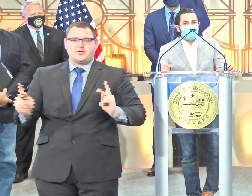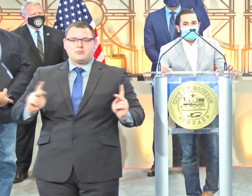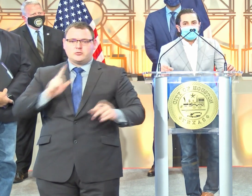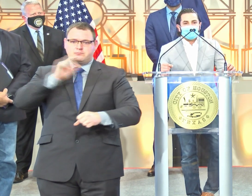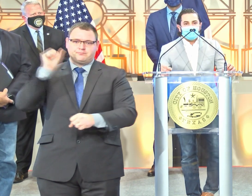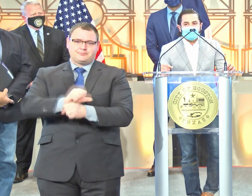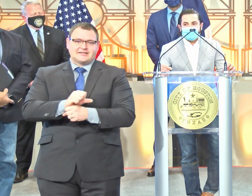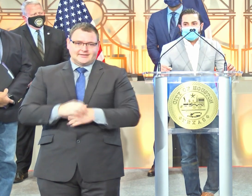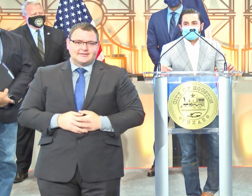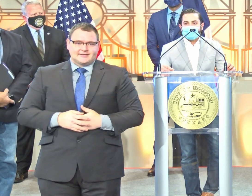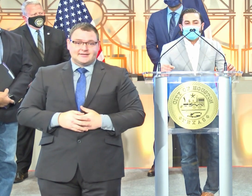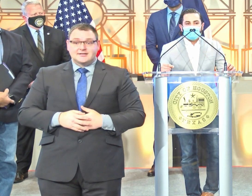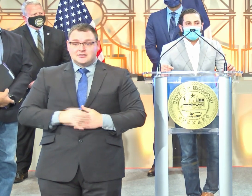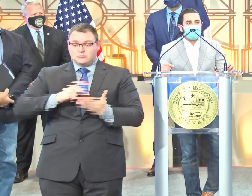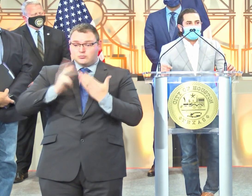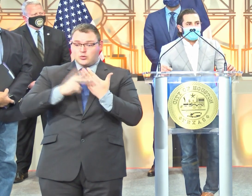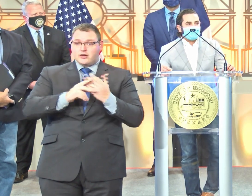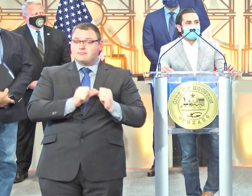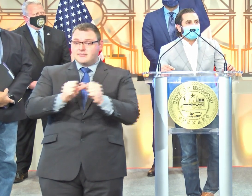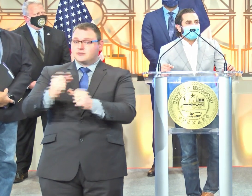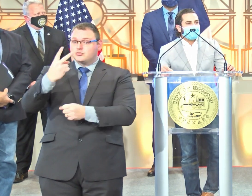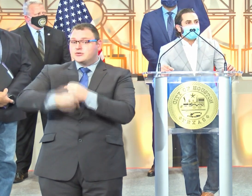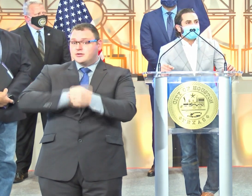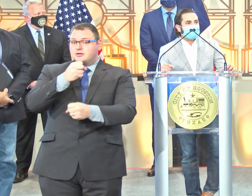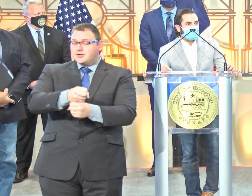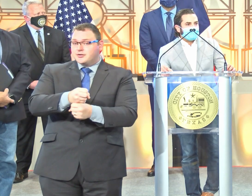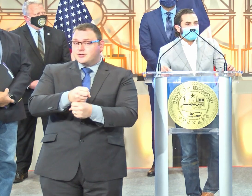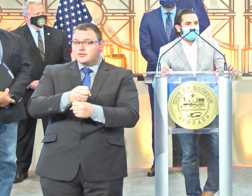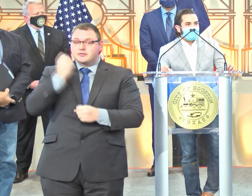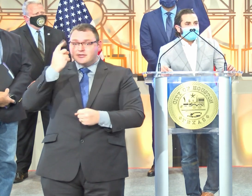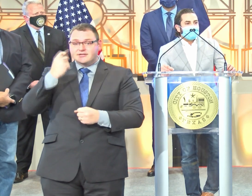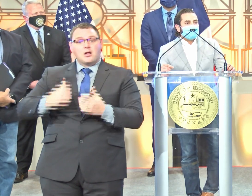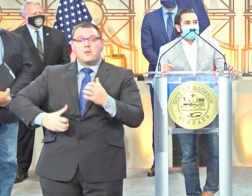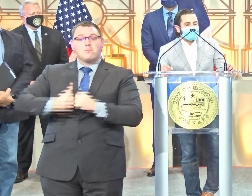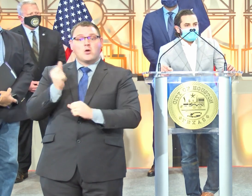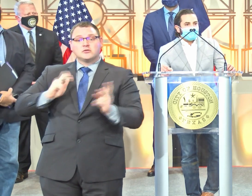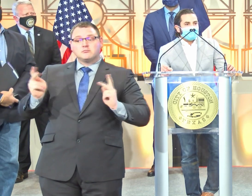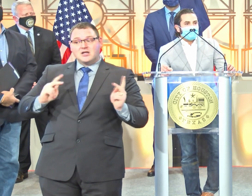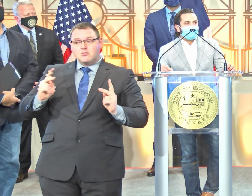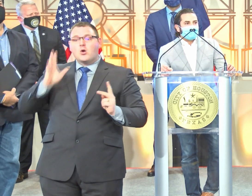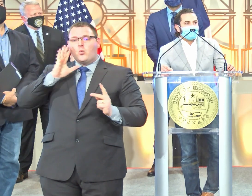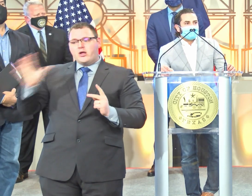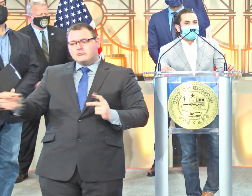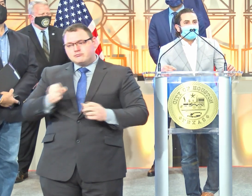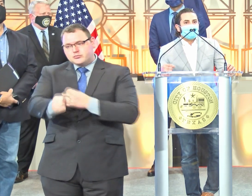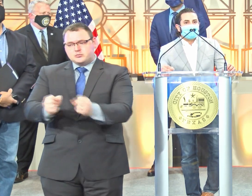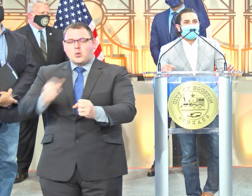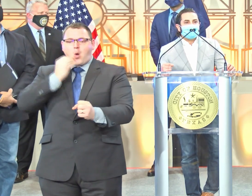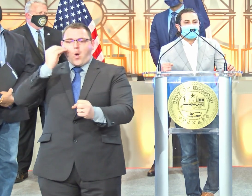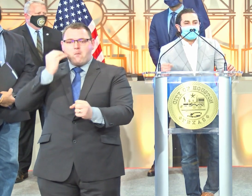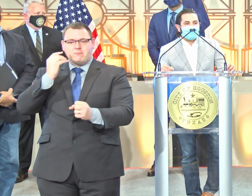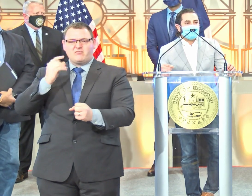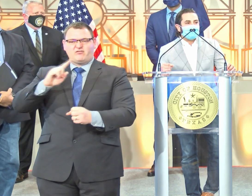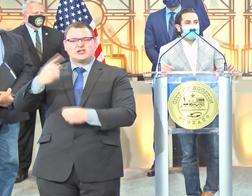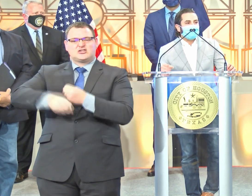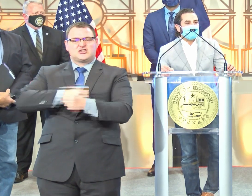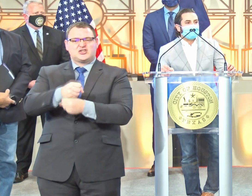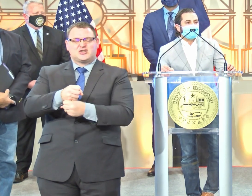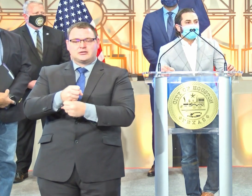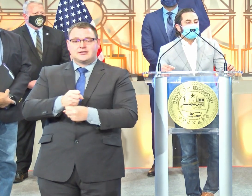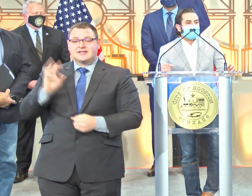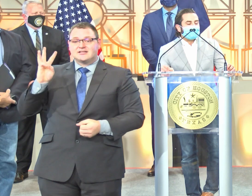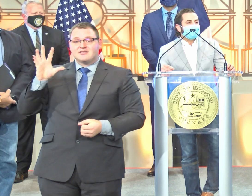the different types of assistance. They are specifically tailored to the needs and the levels of vulnerabilities of the clients that